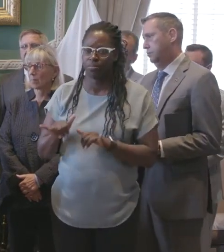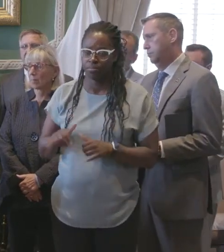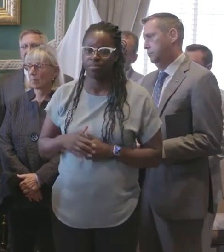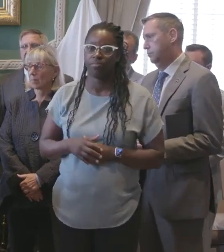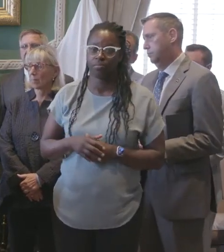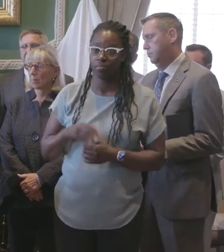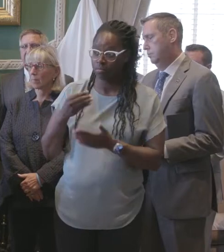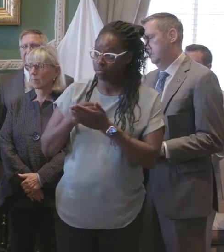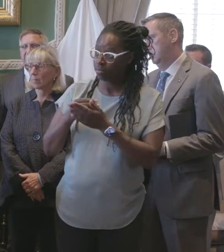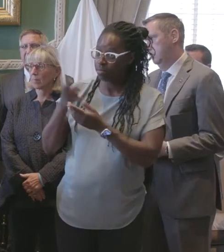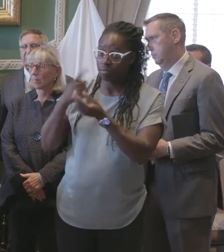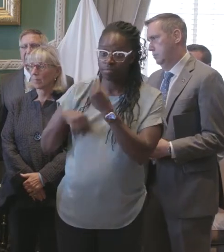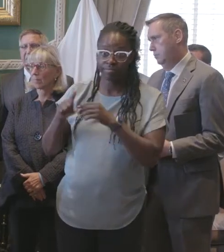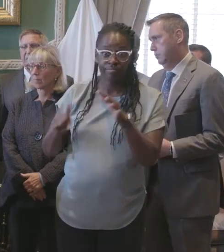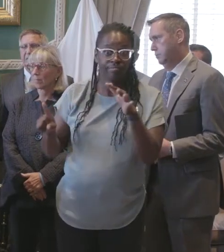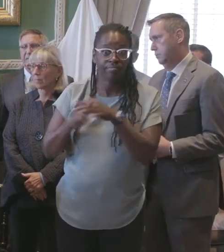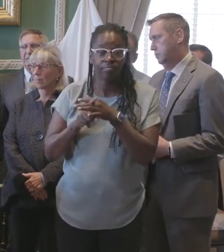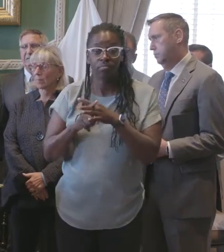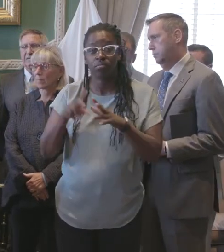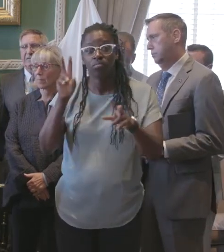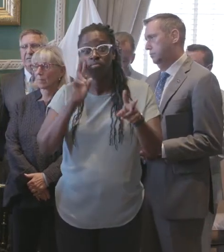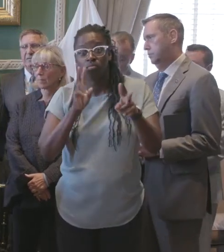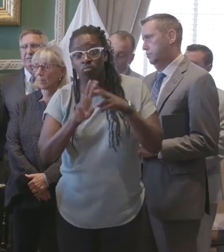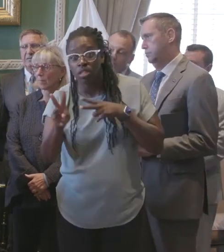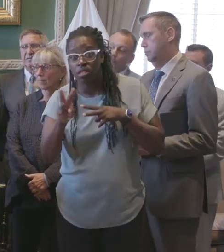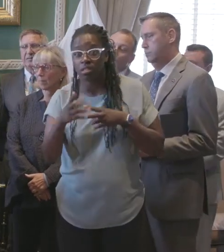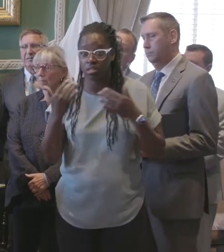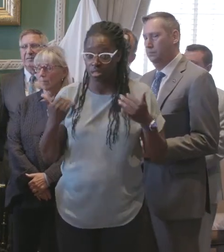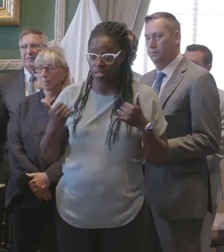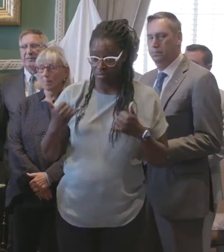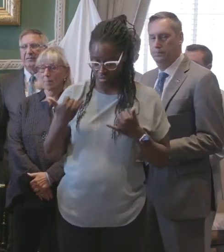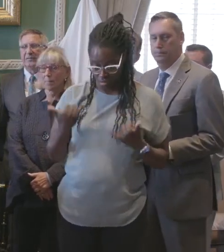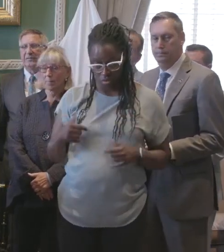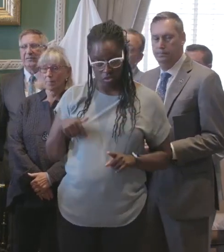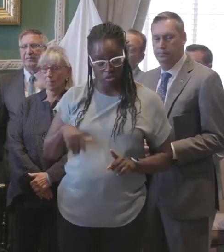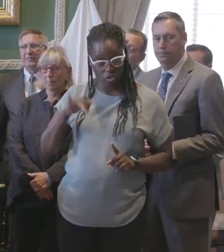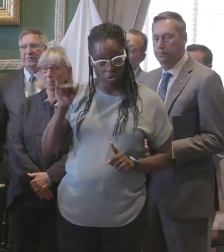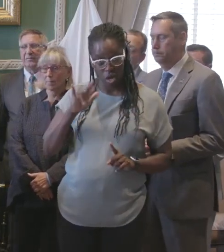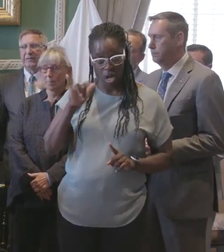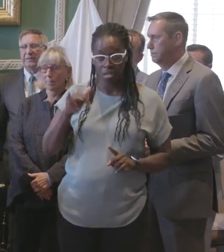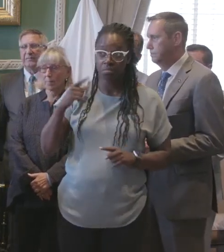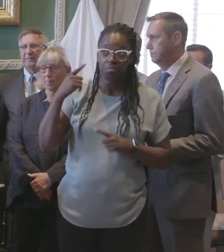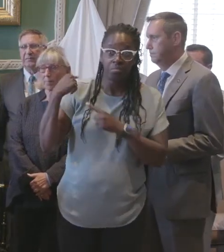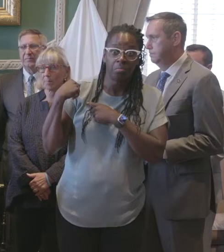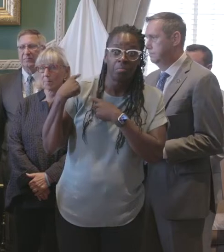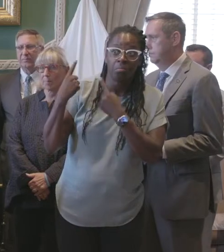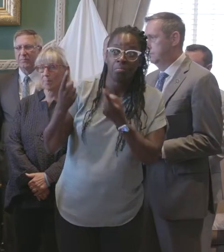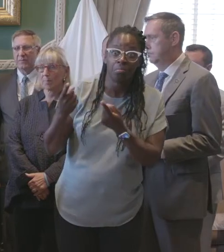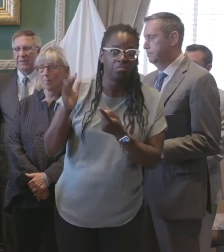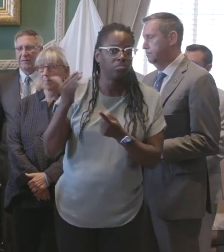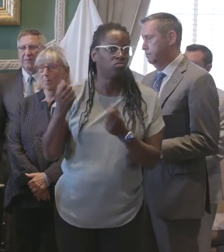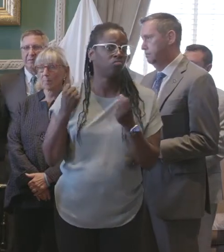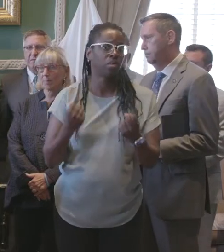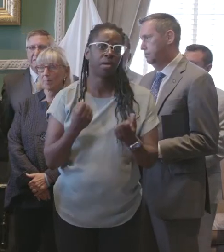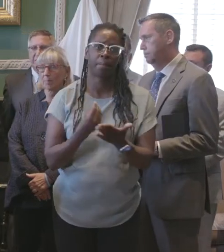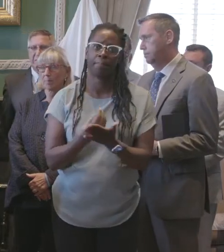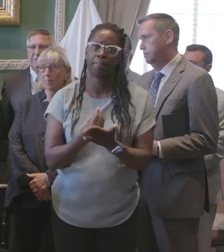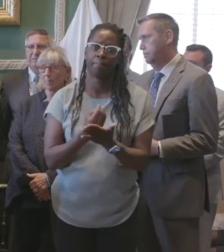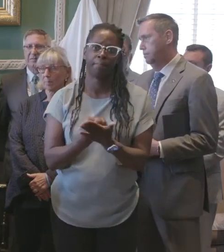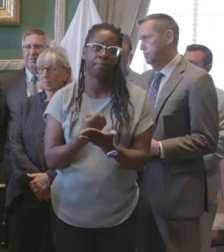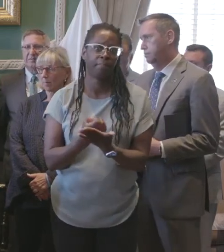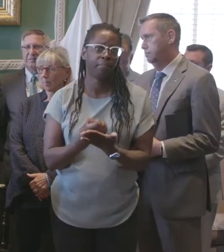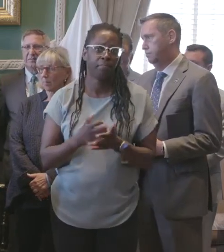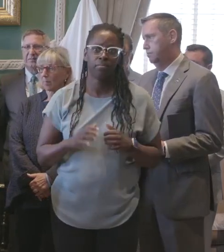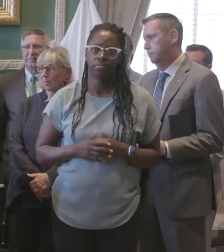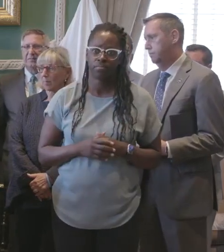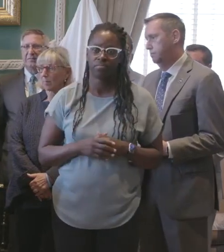similarly, we evaluated where we're at right now. Again, we've got a strong economy, a lot going for us, and also there are some